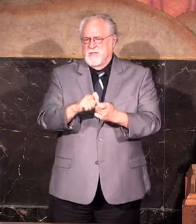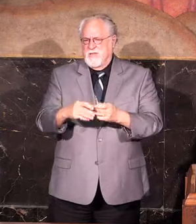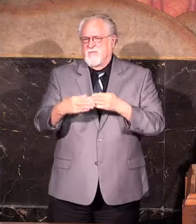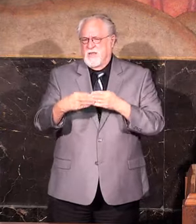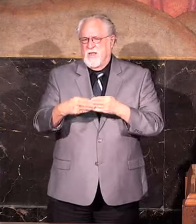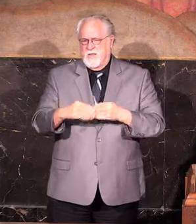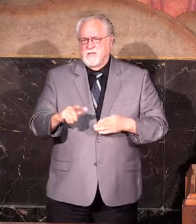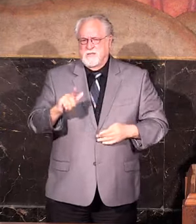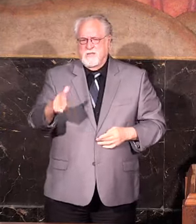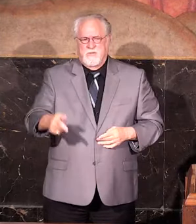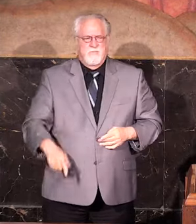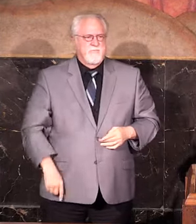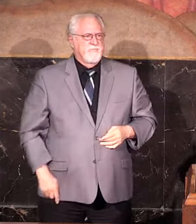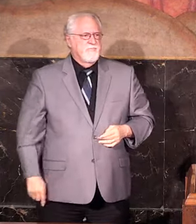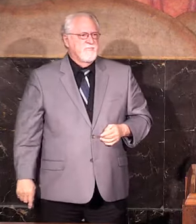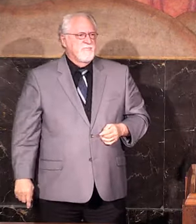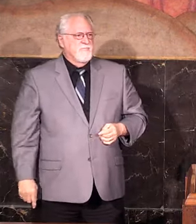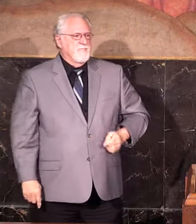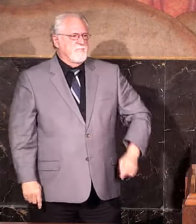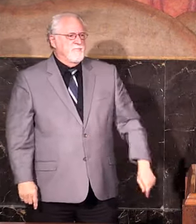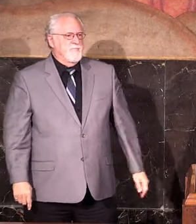sharing.